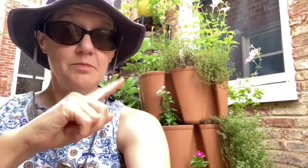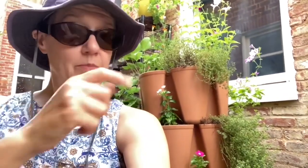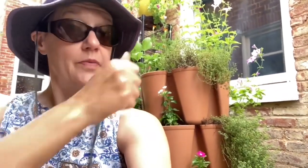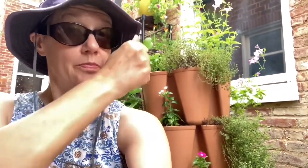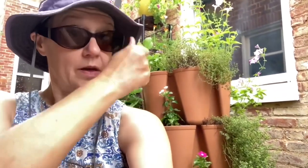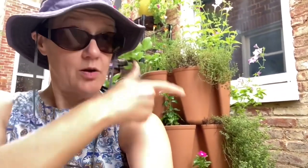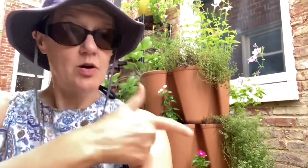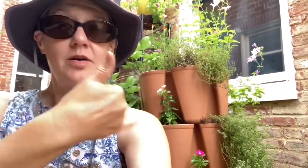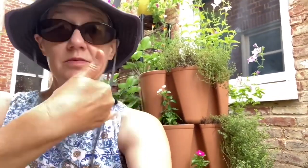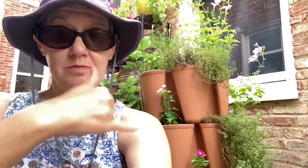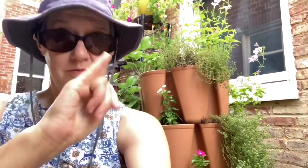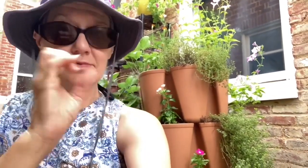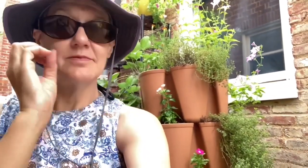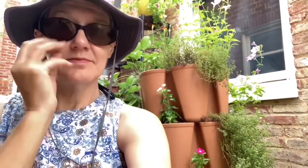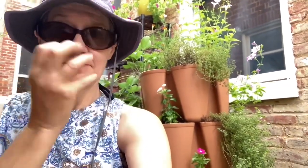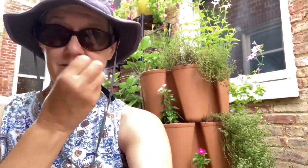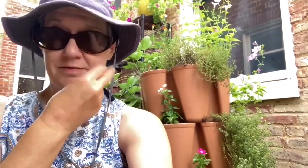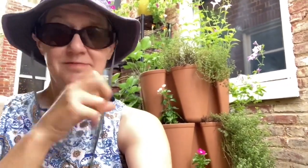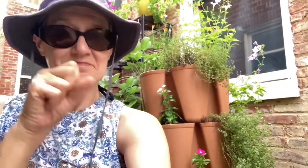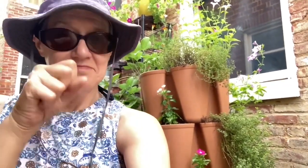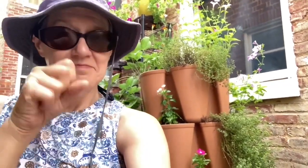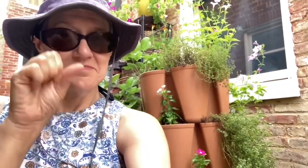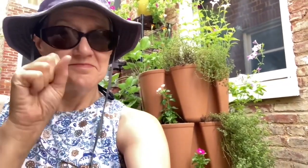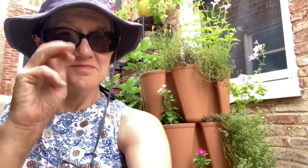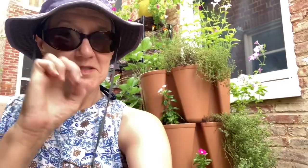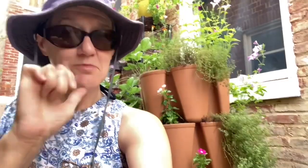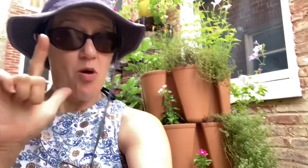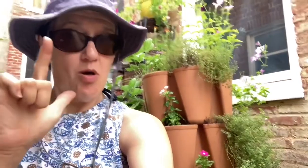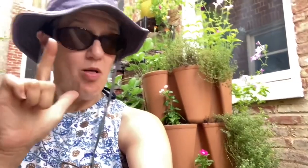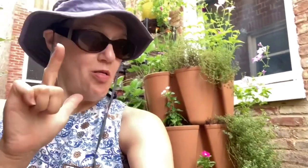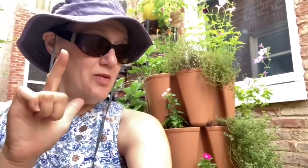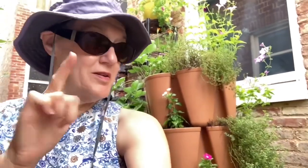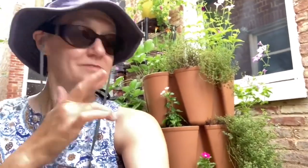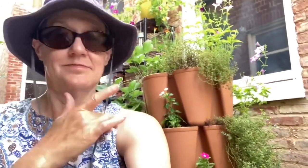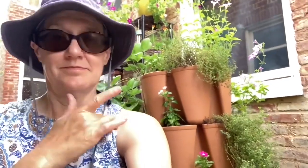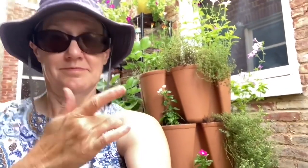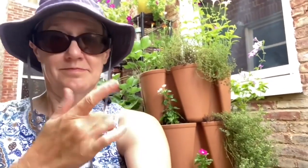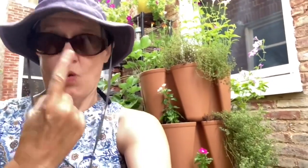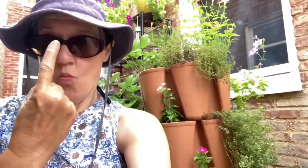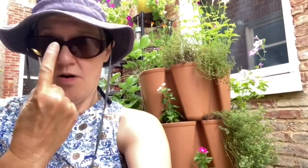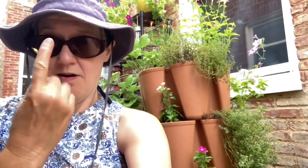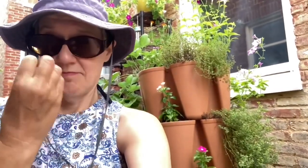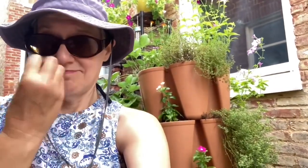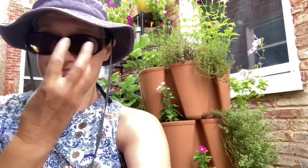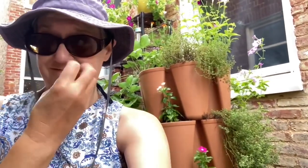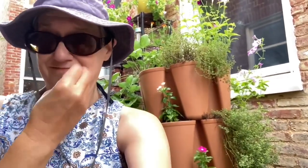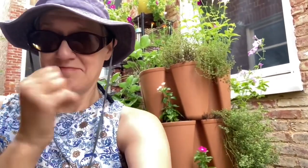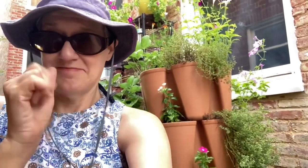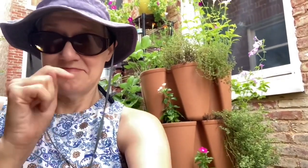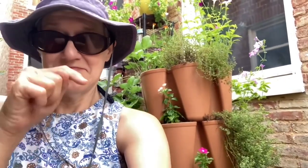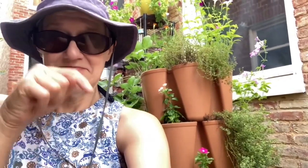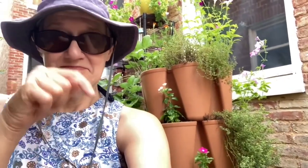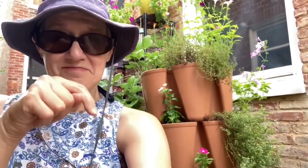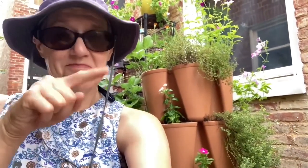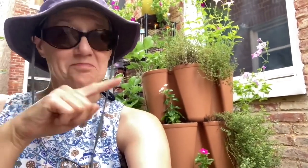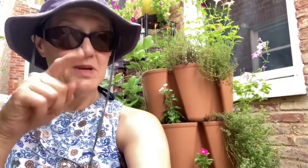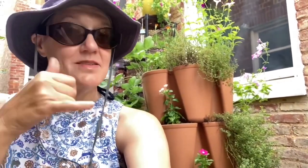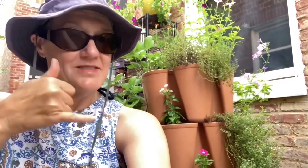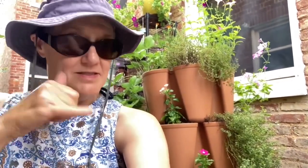the periwinkle. But they all have flowers. They're small, but they are flowering. They tend to have one flower